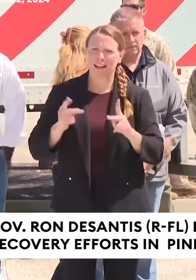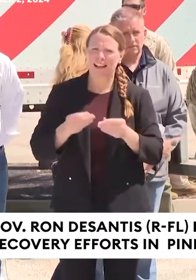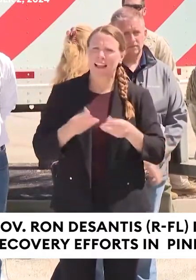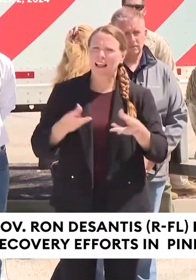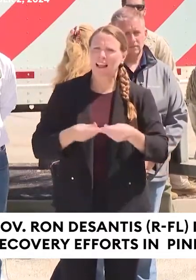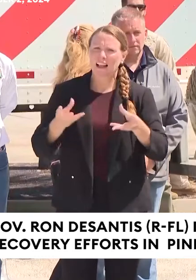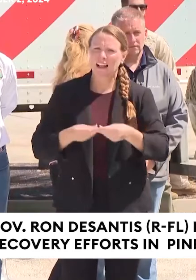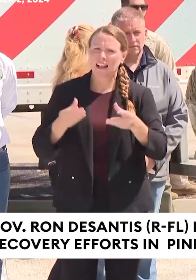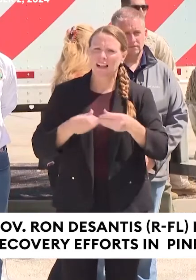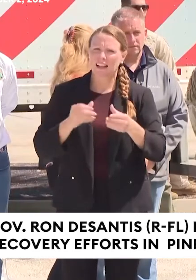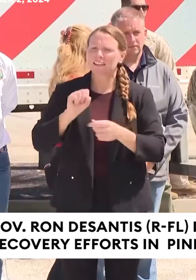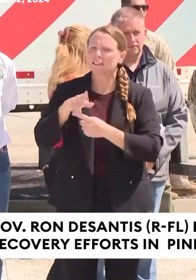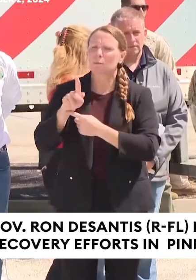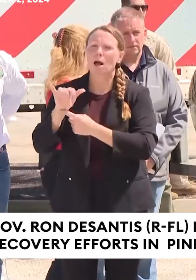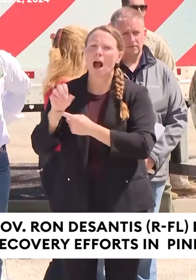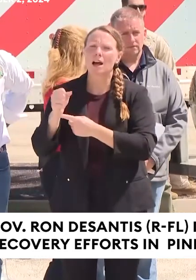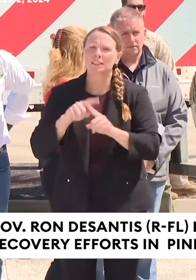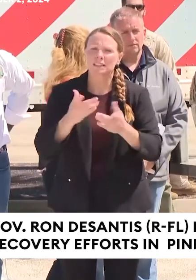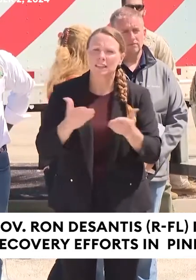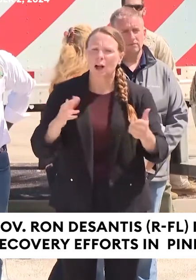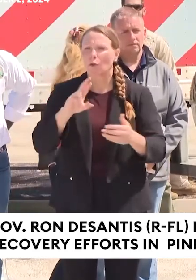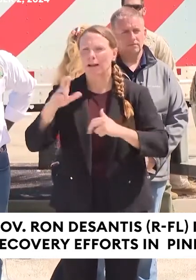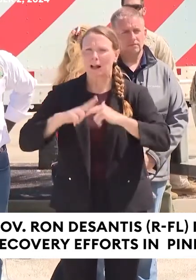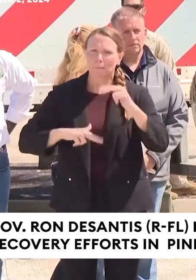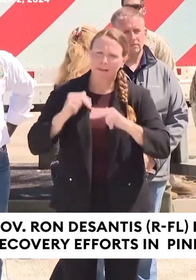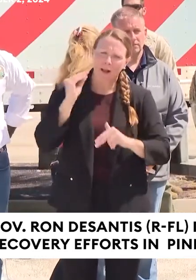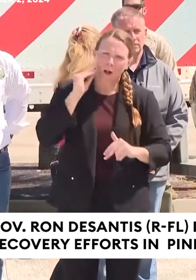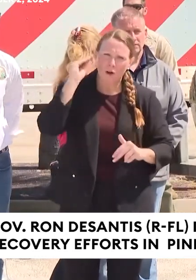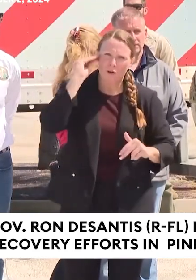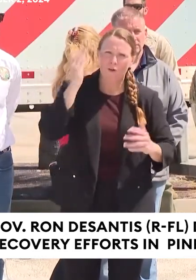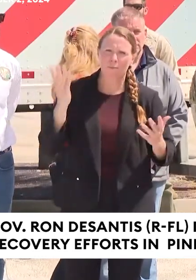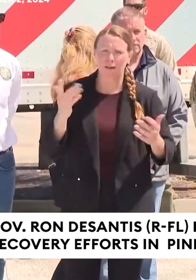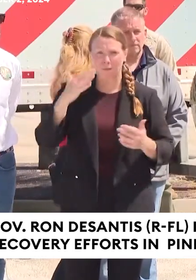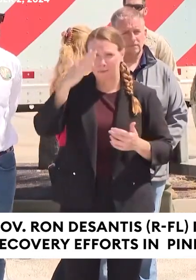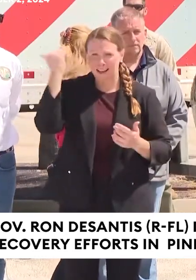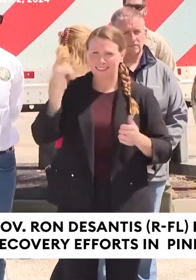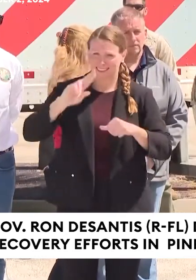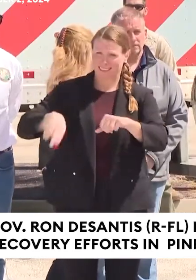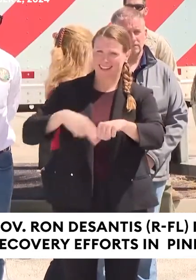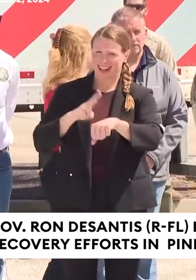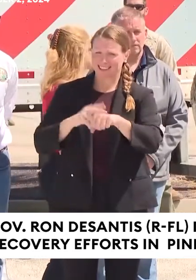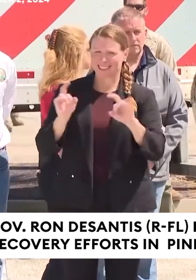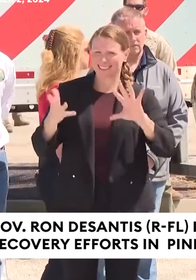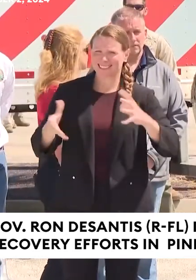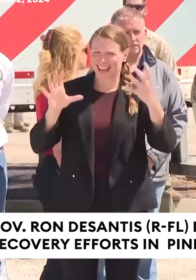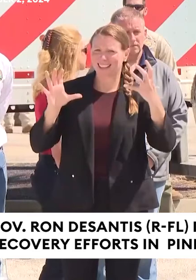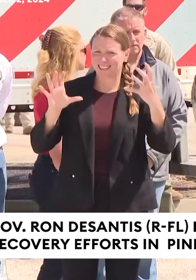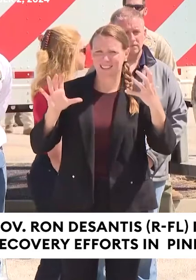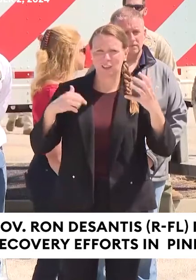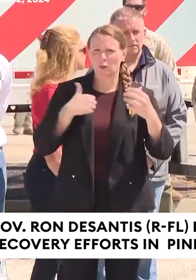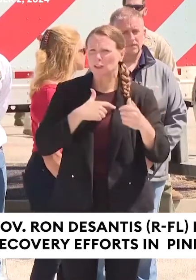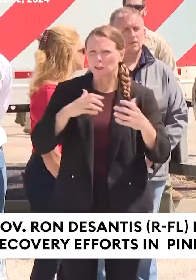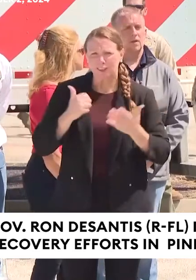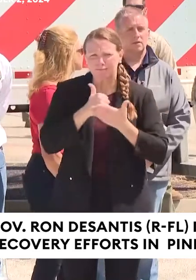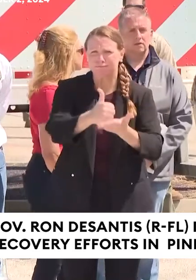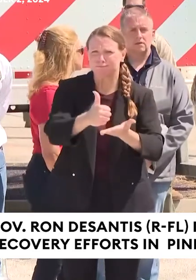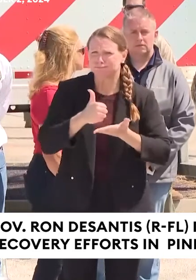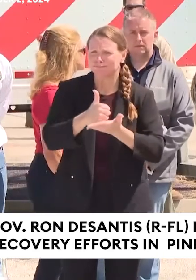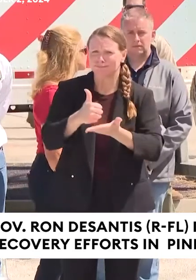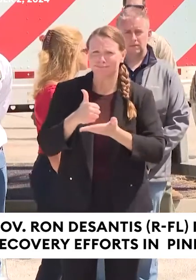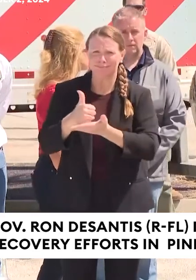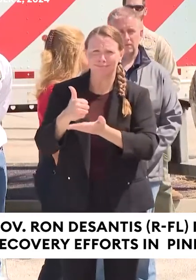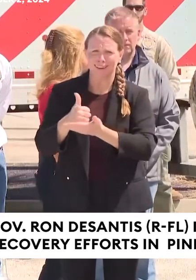able to rebuild their homes when they've been displaced at a natural disaster. We should be doing all we can. The federal government should be